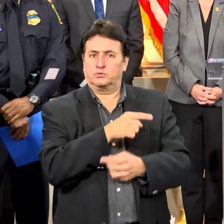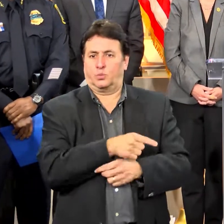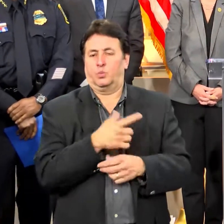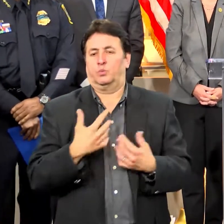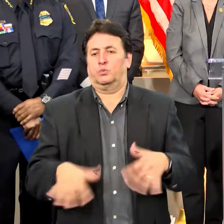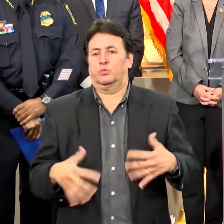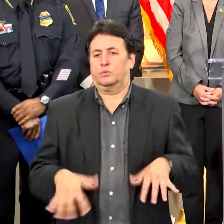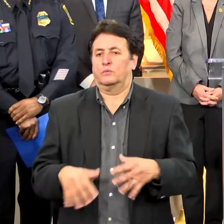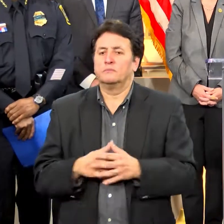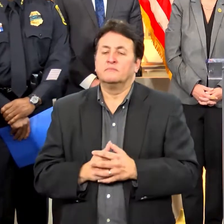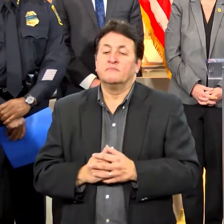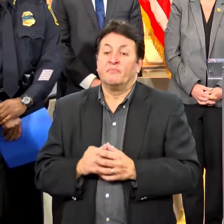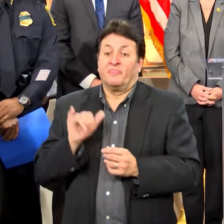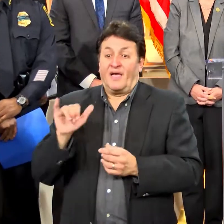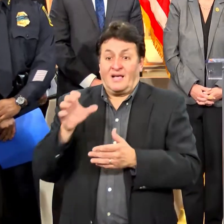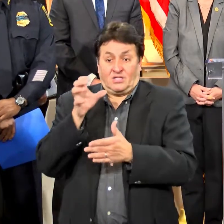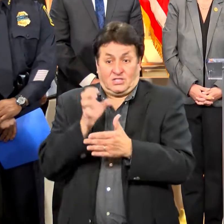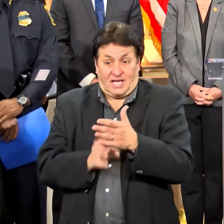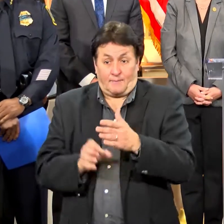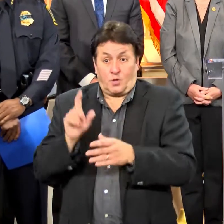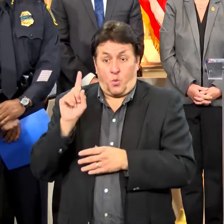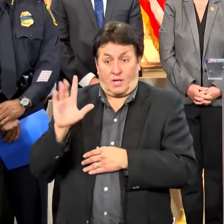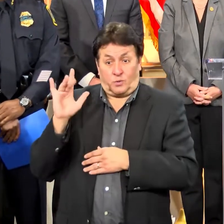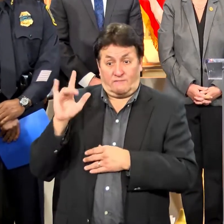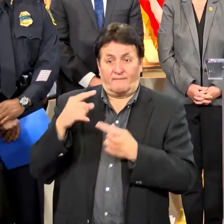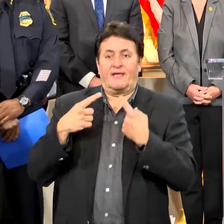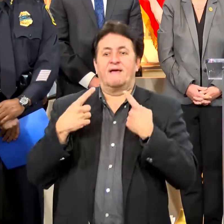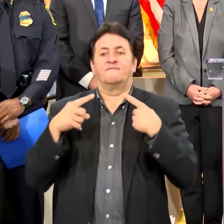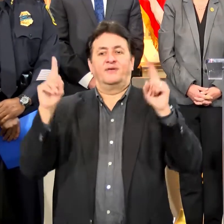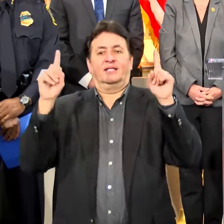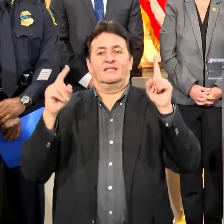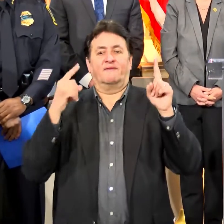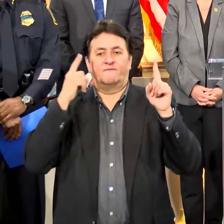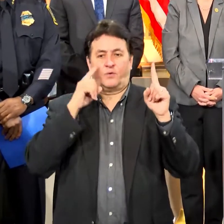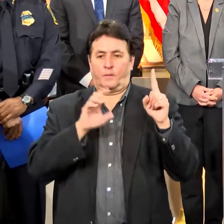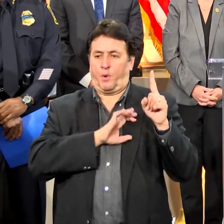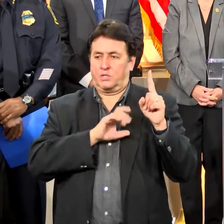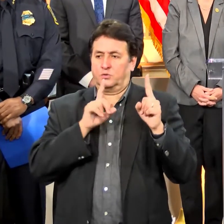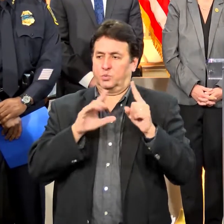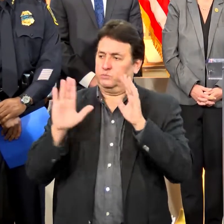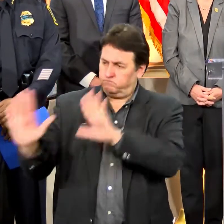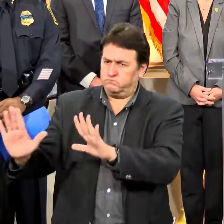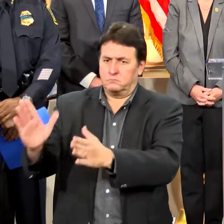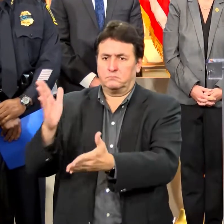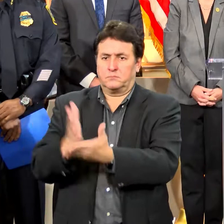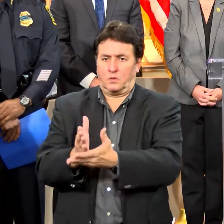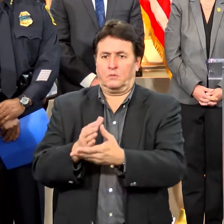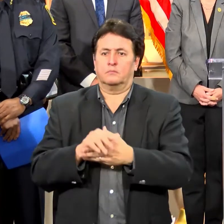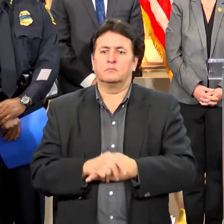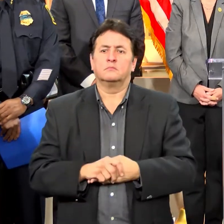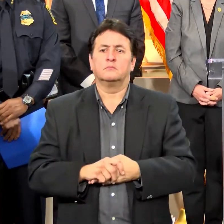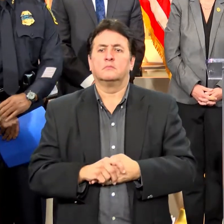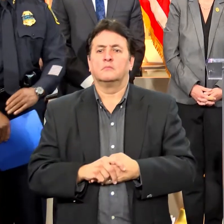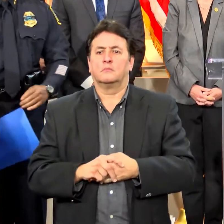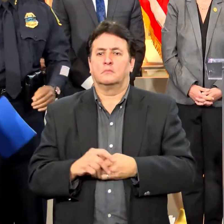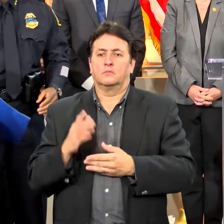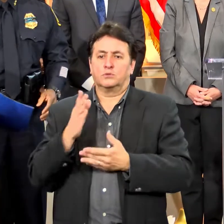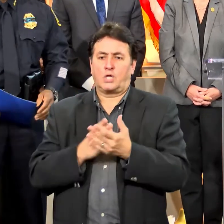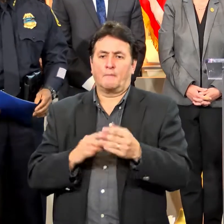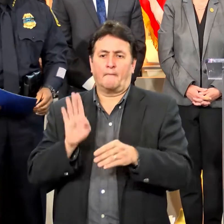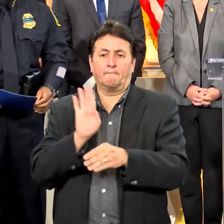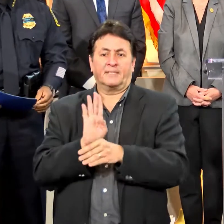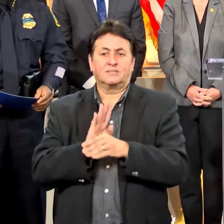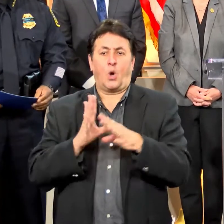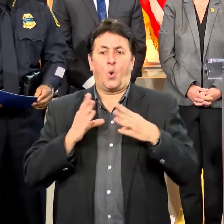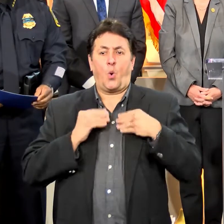in helping the city and HPD combat criminal hotspots where property owners and operators fail to take